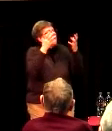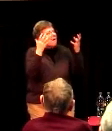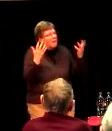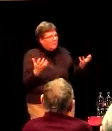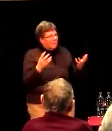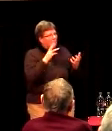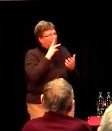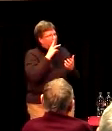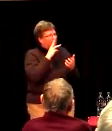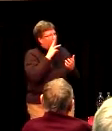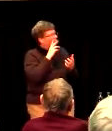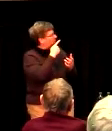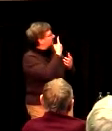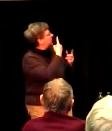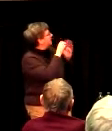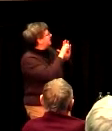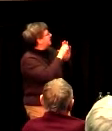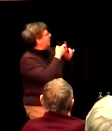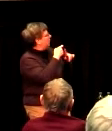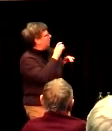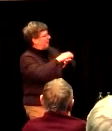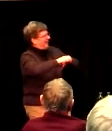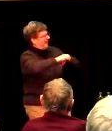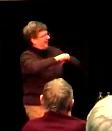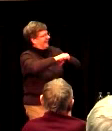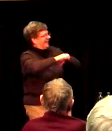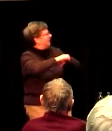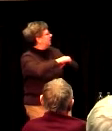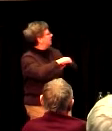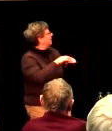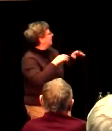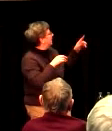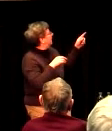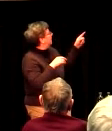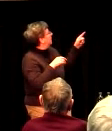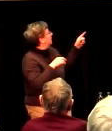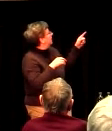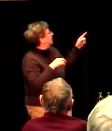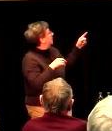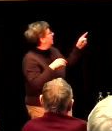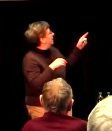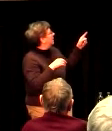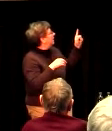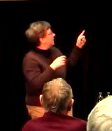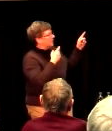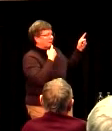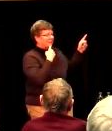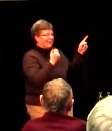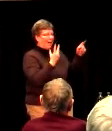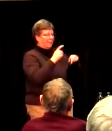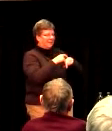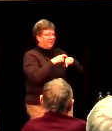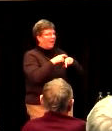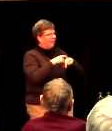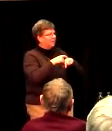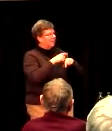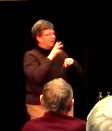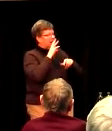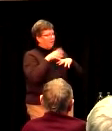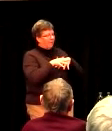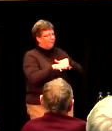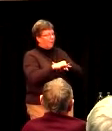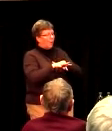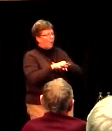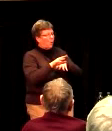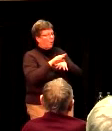water. This is an example from England, and so they put it in the number of times the flow of the River Thames